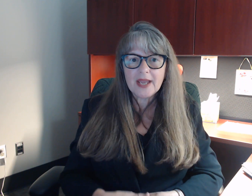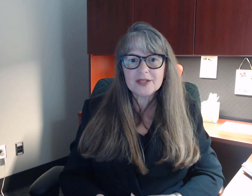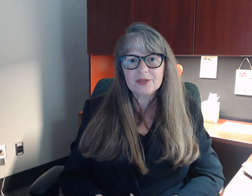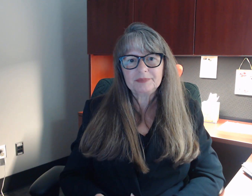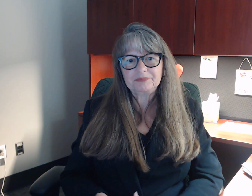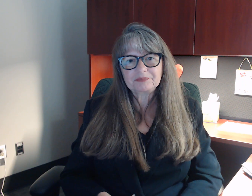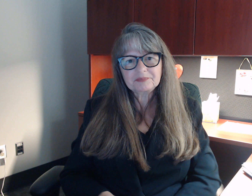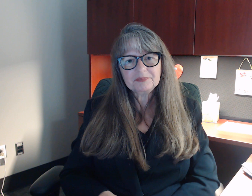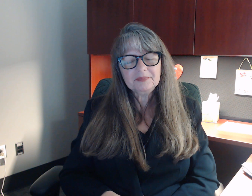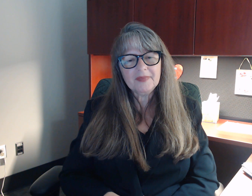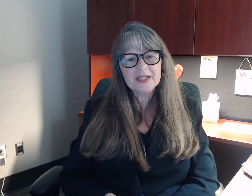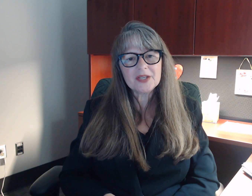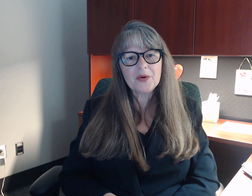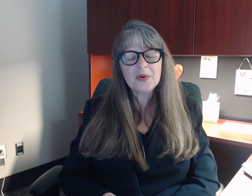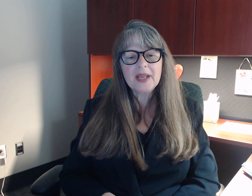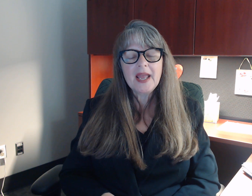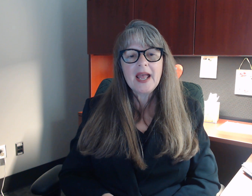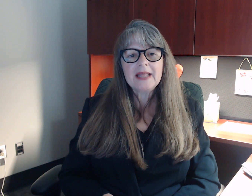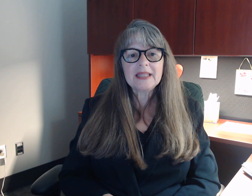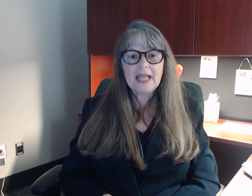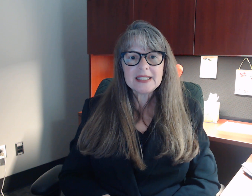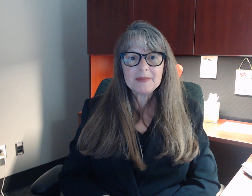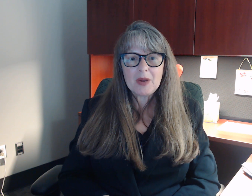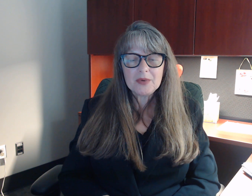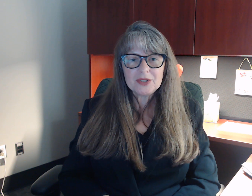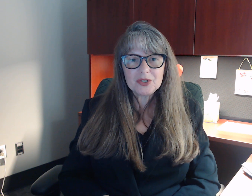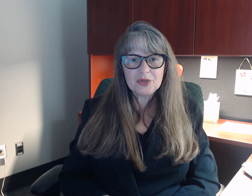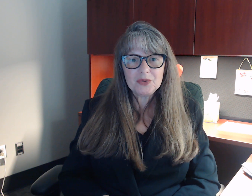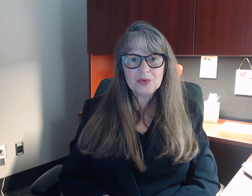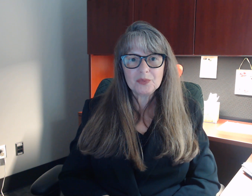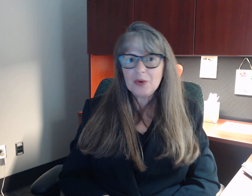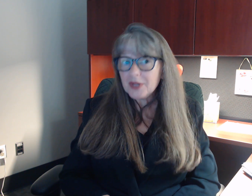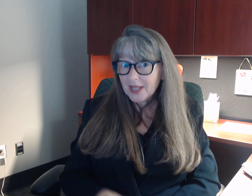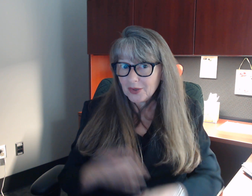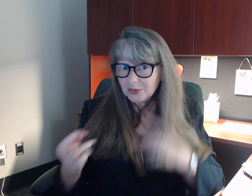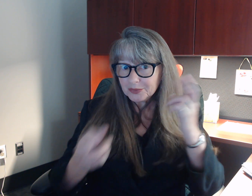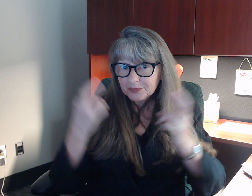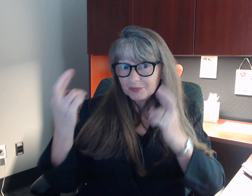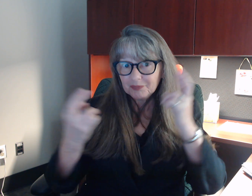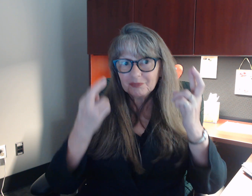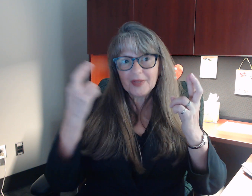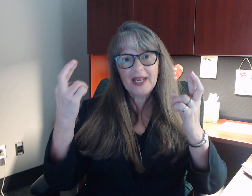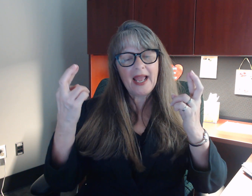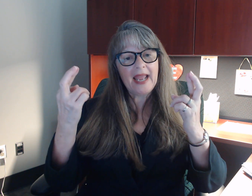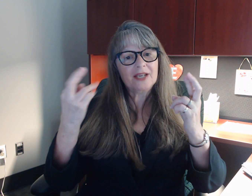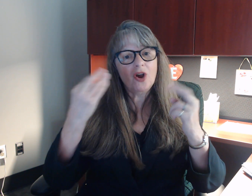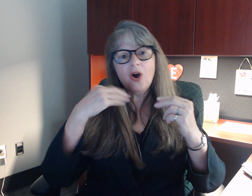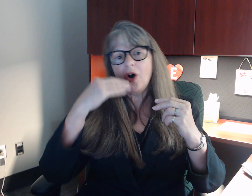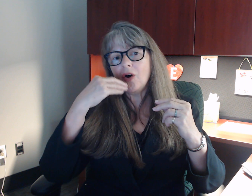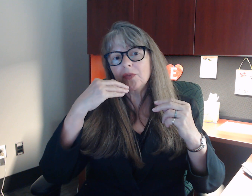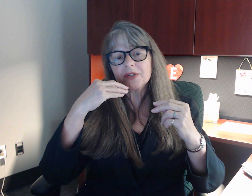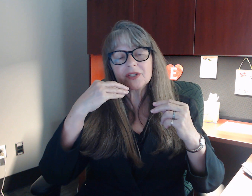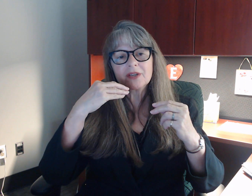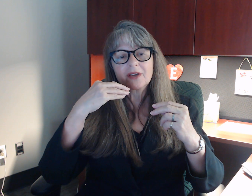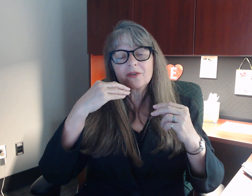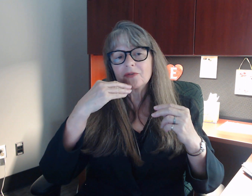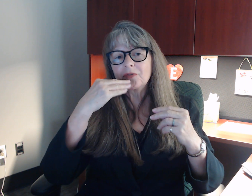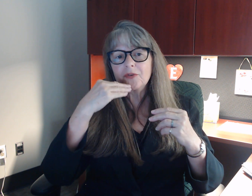guest. So the last time I went to the rodeo, and I ate all this food